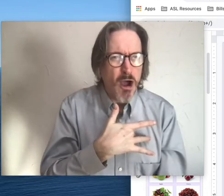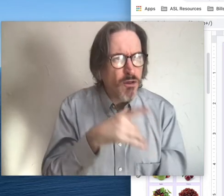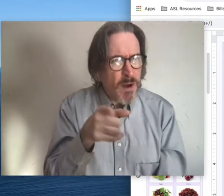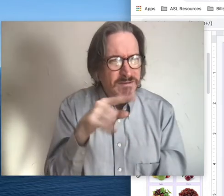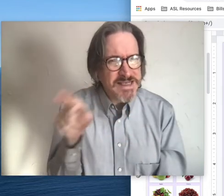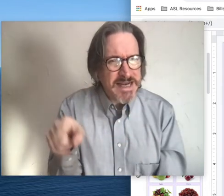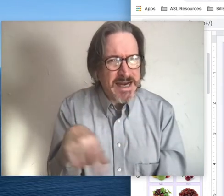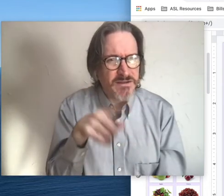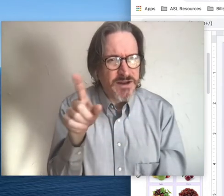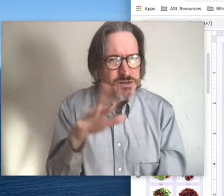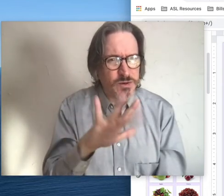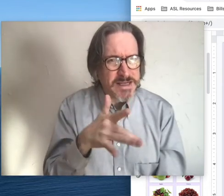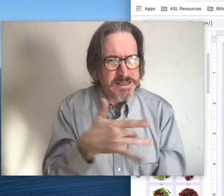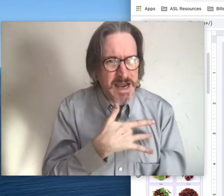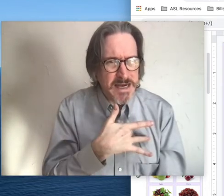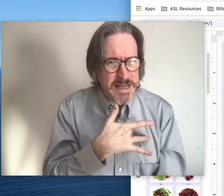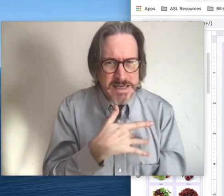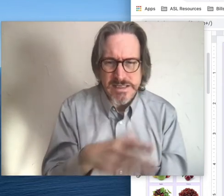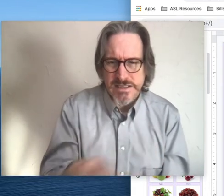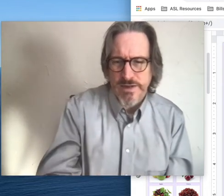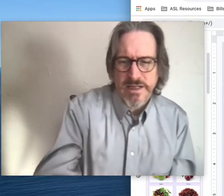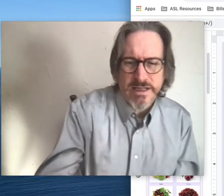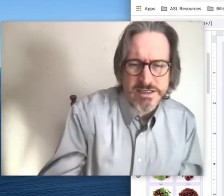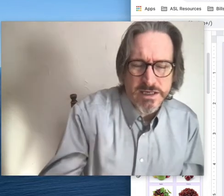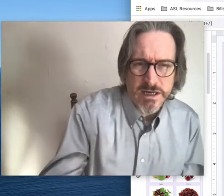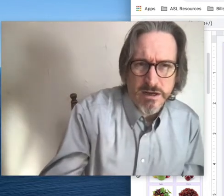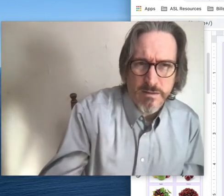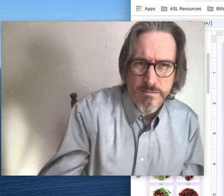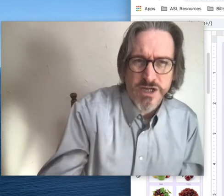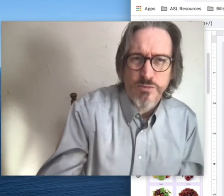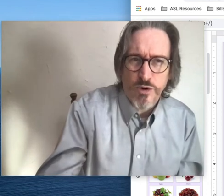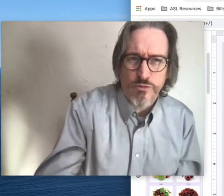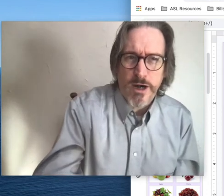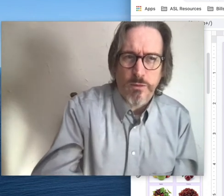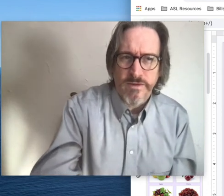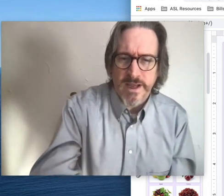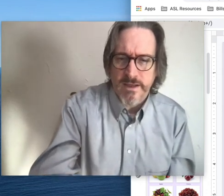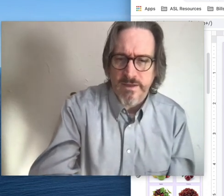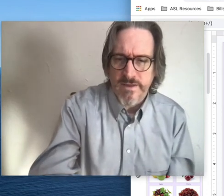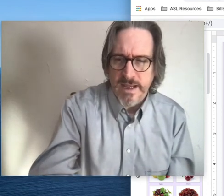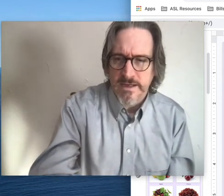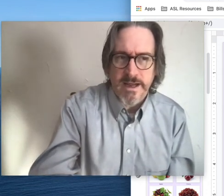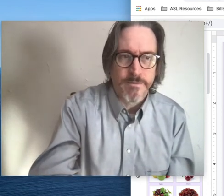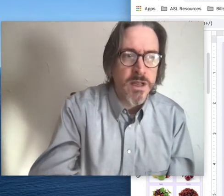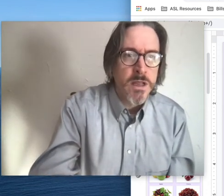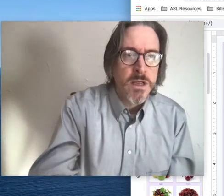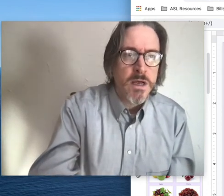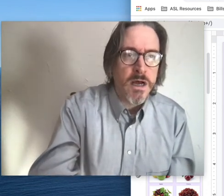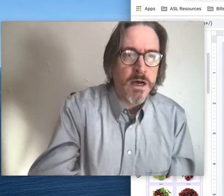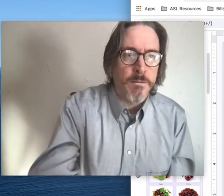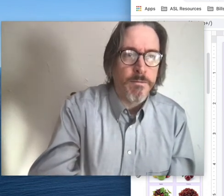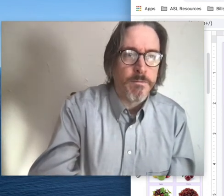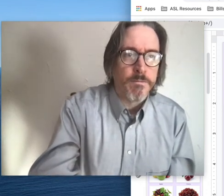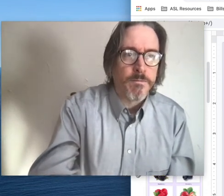strawberry. Although I haven't seen any of the videos where they sign this, so I think that's a much more rare one than they hint at.